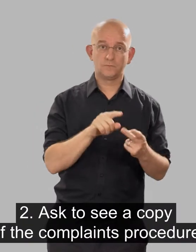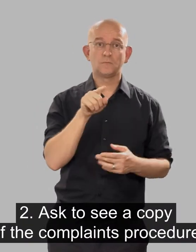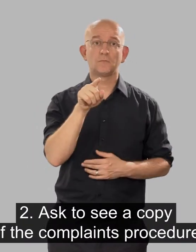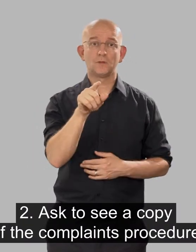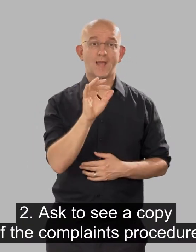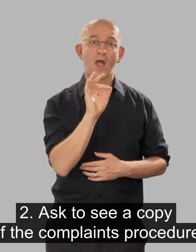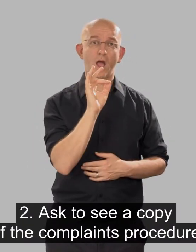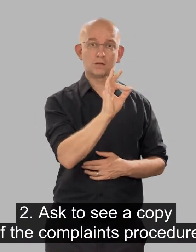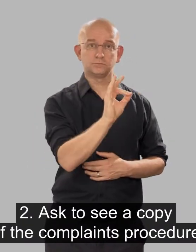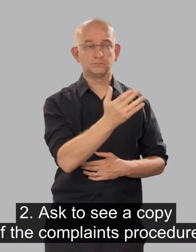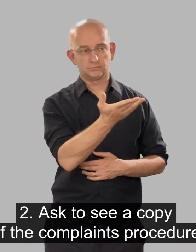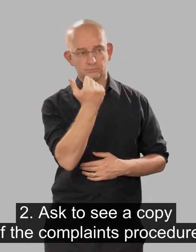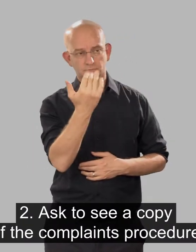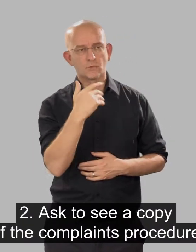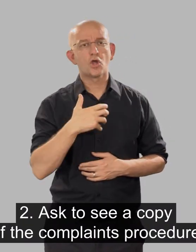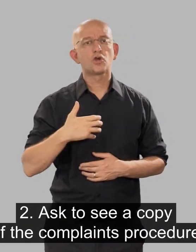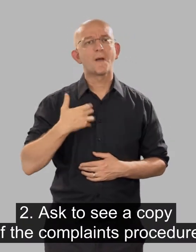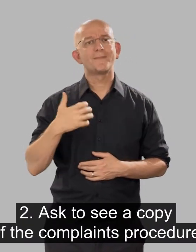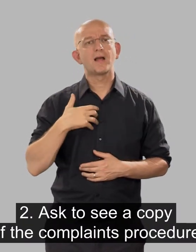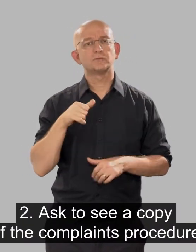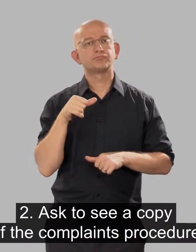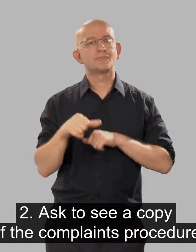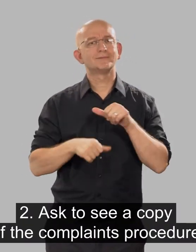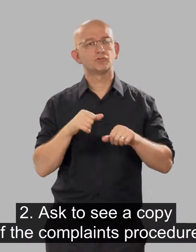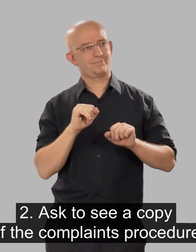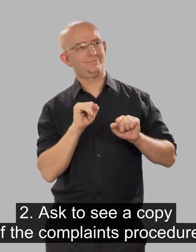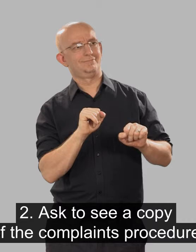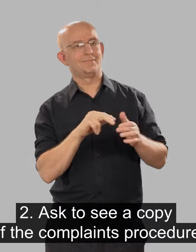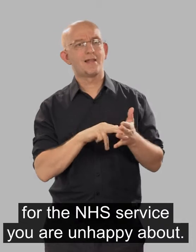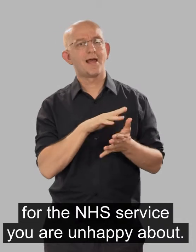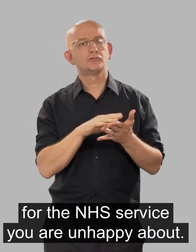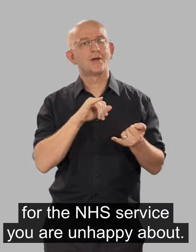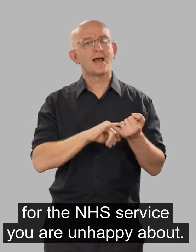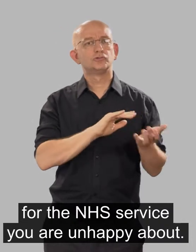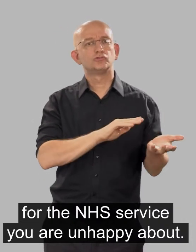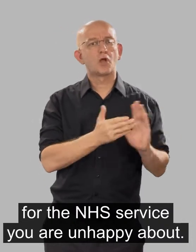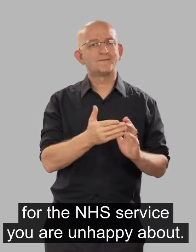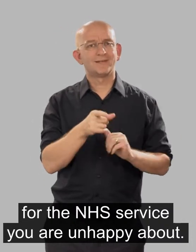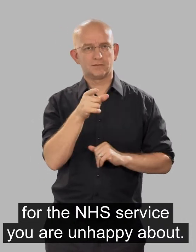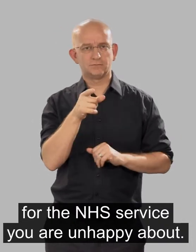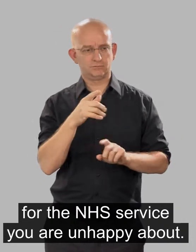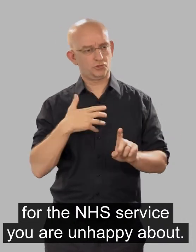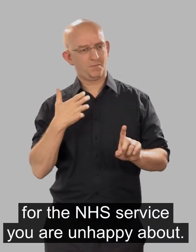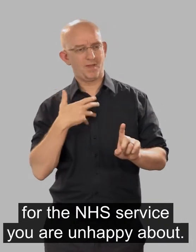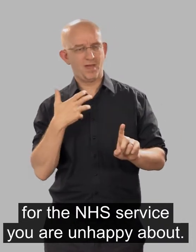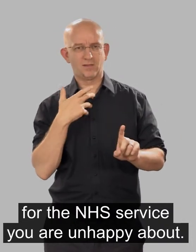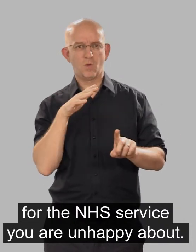Number 2. Ask to see a copy of the complaints procedure for the NHS service you are unhappy about.